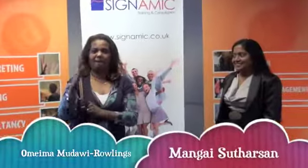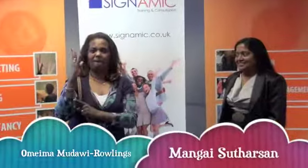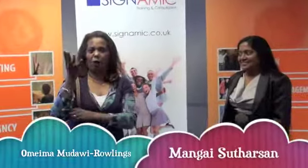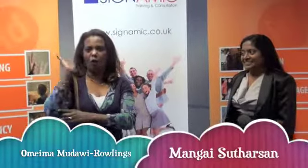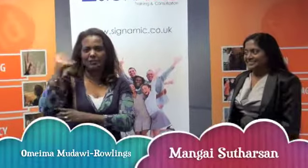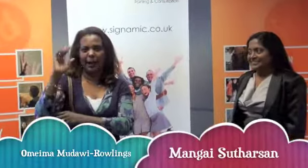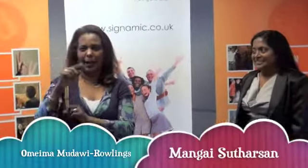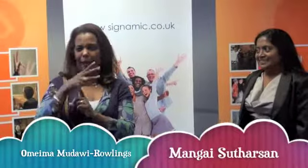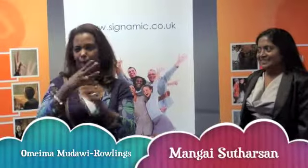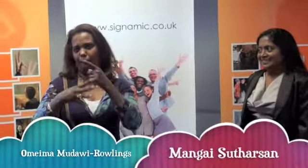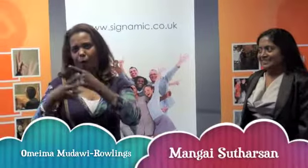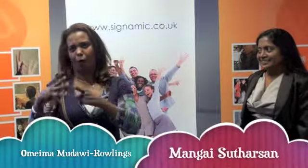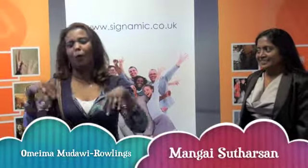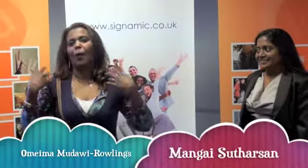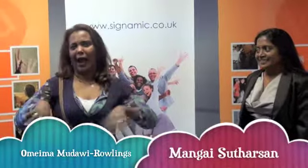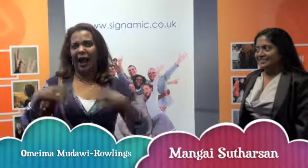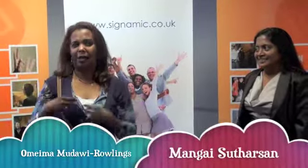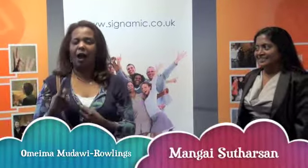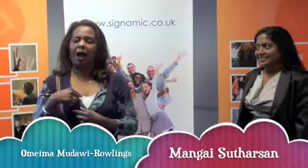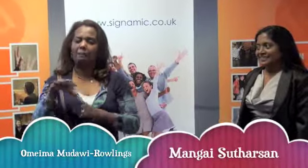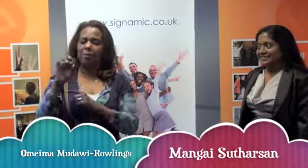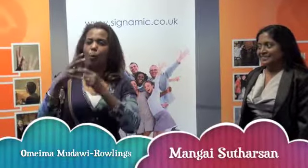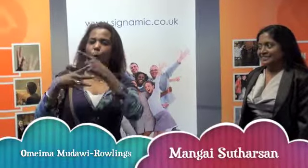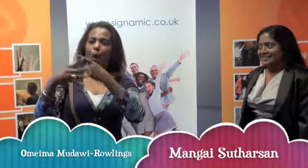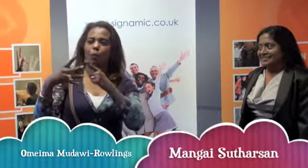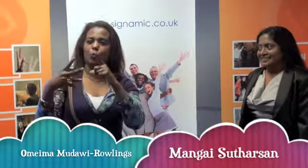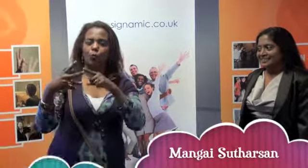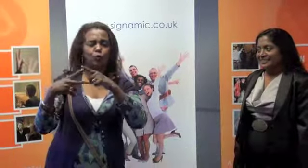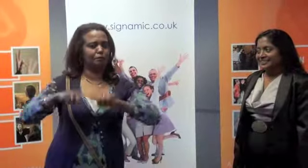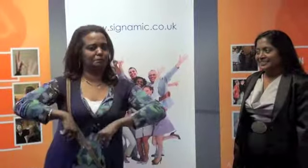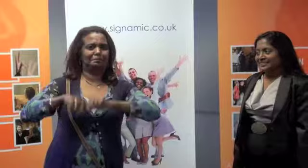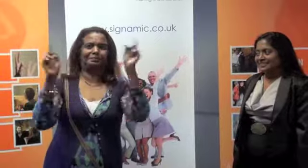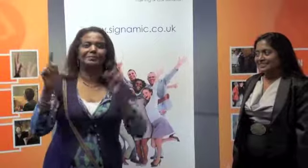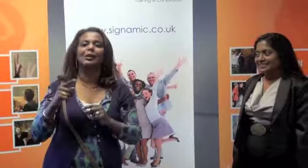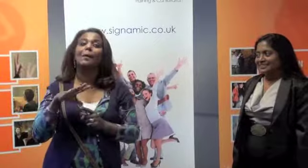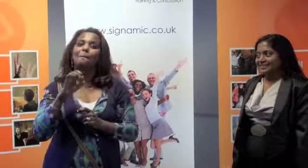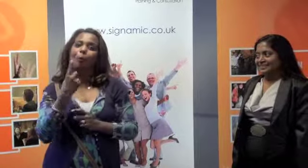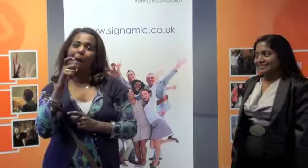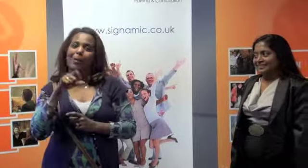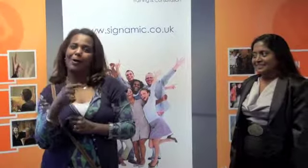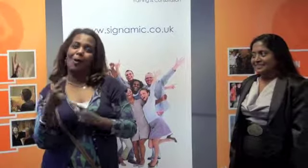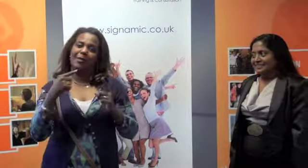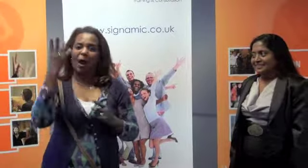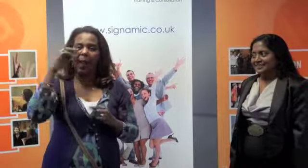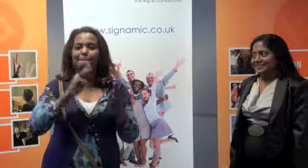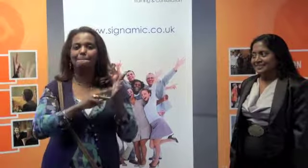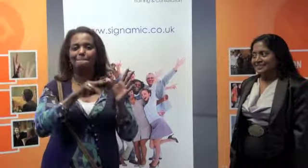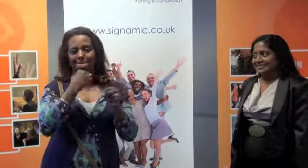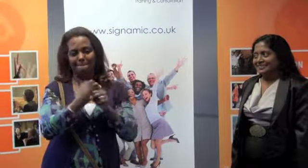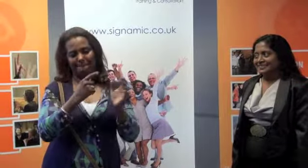So, I'm here to interview one of our fascinating speakers from this morning, who has had a very different experience. Let me introduce you